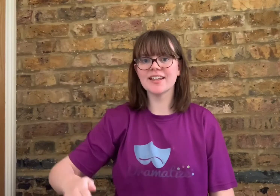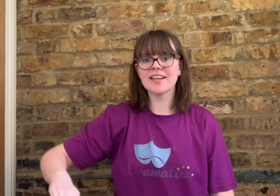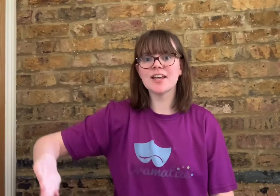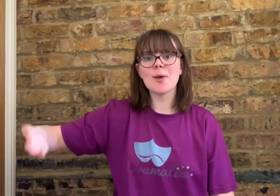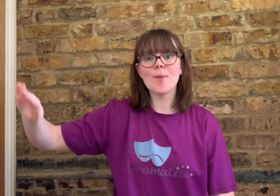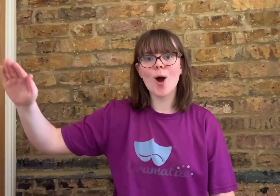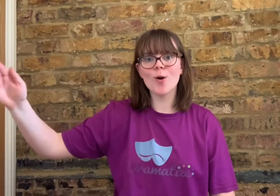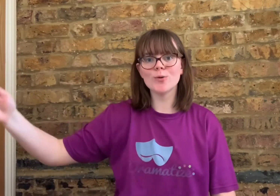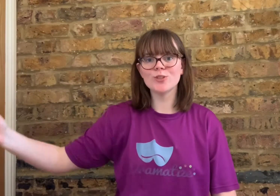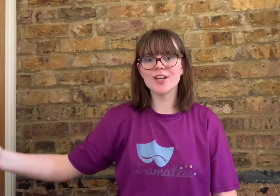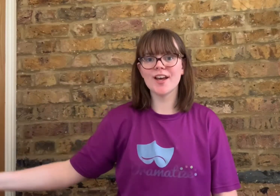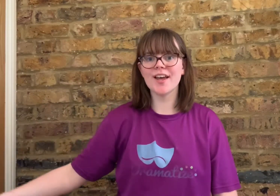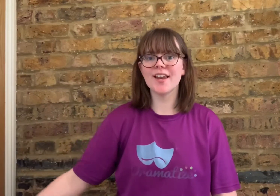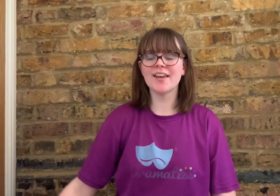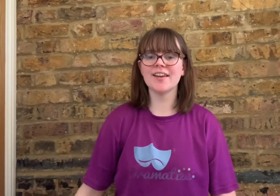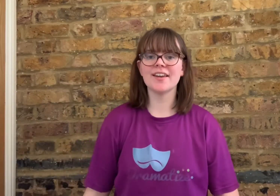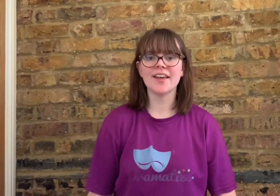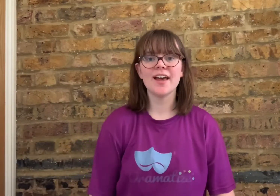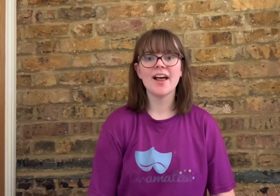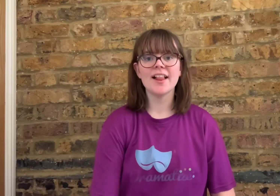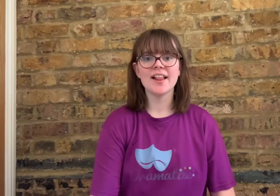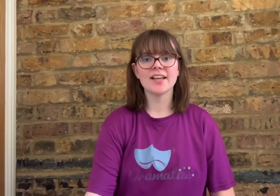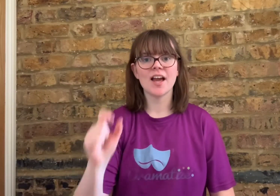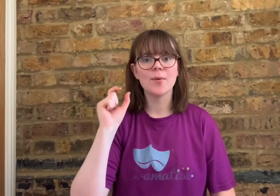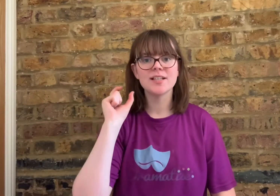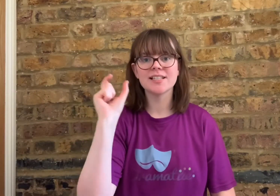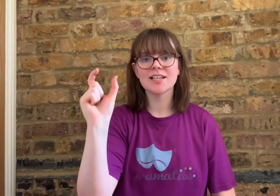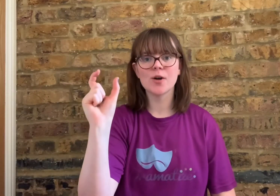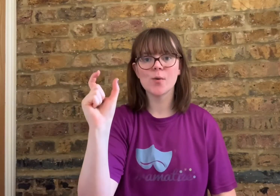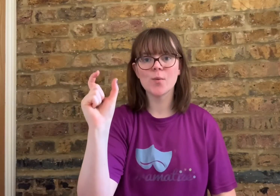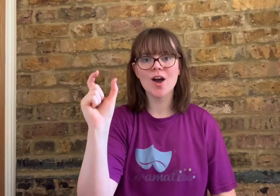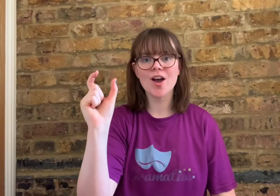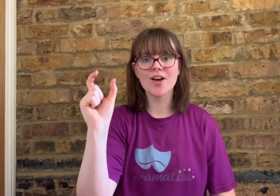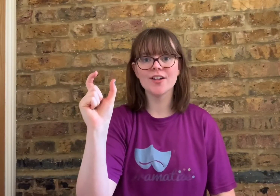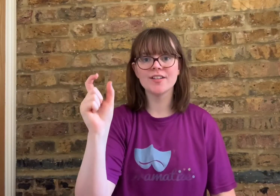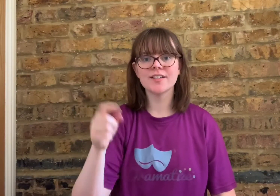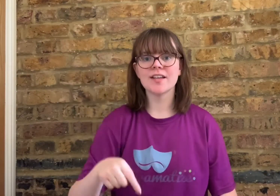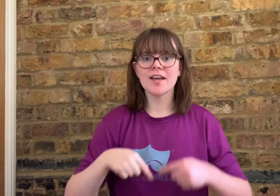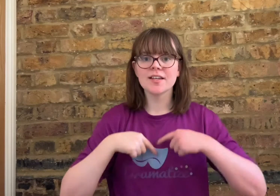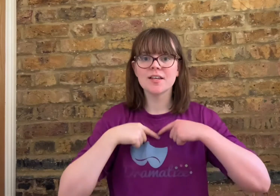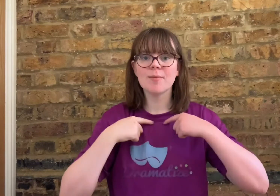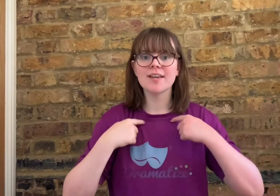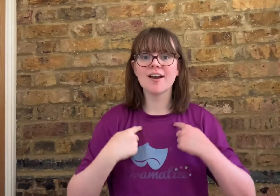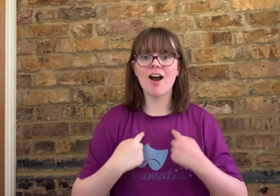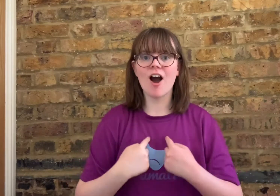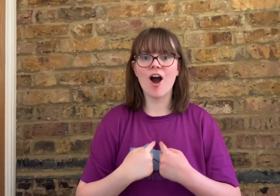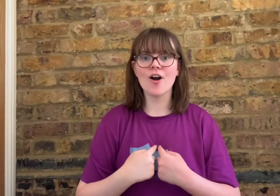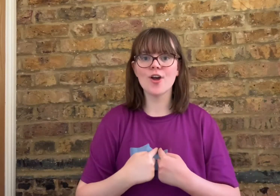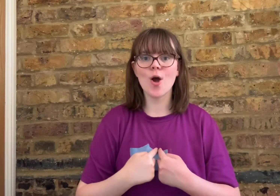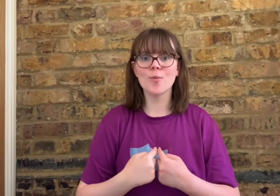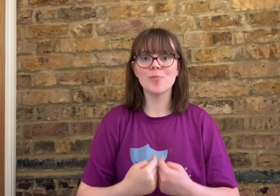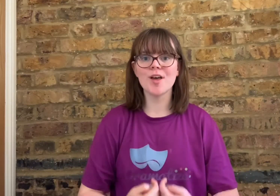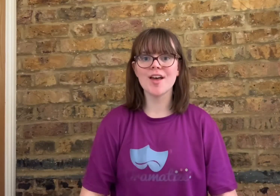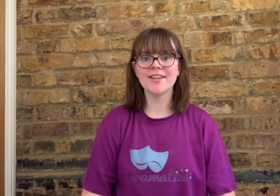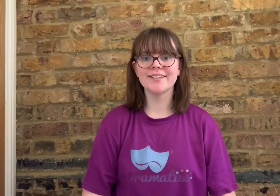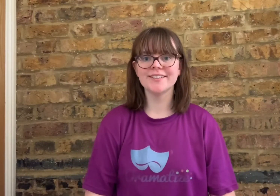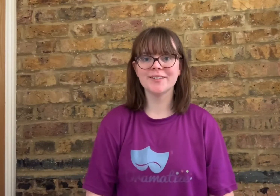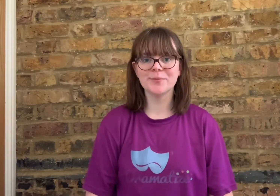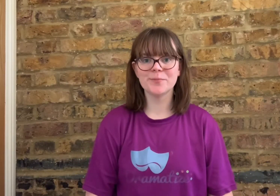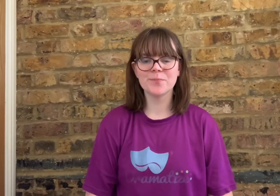into motion, like how a single word can make a heart open.